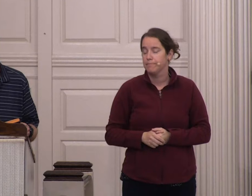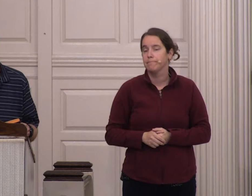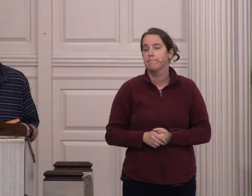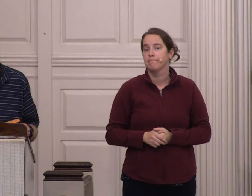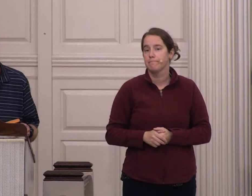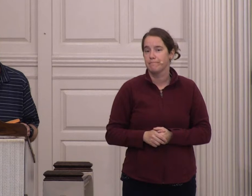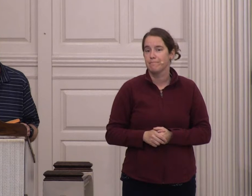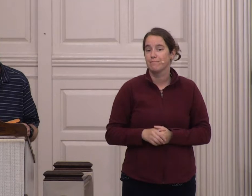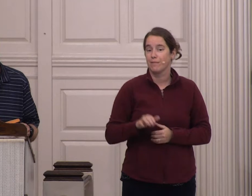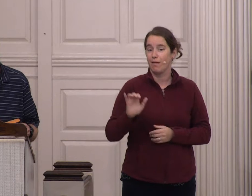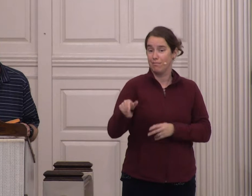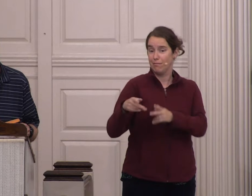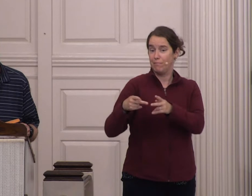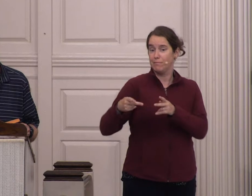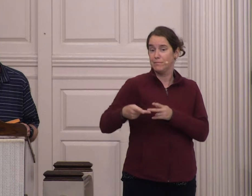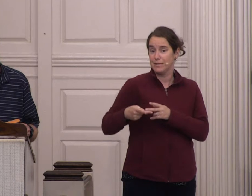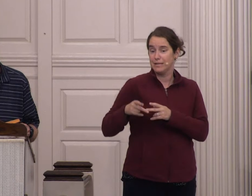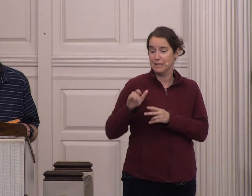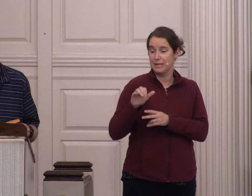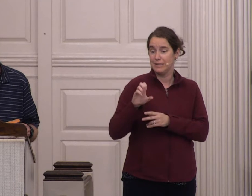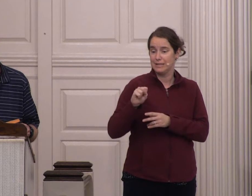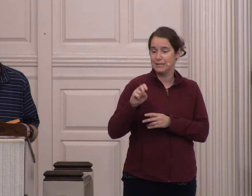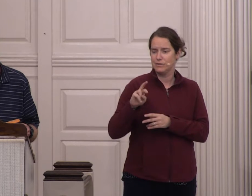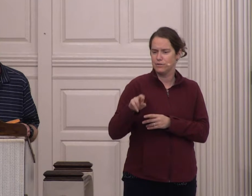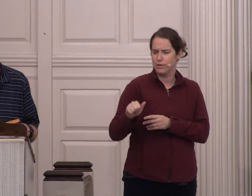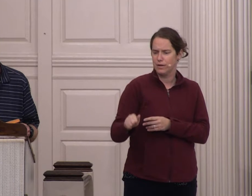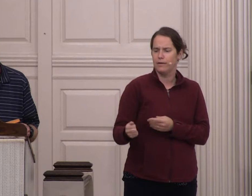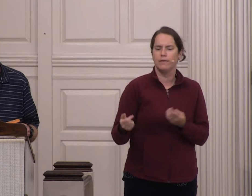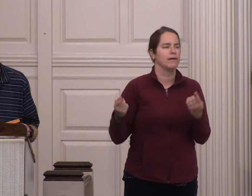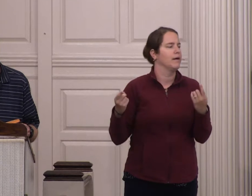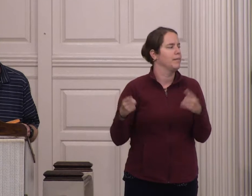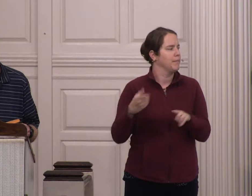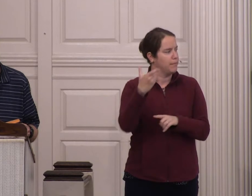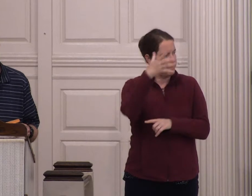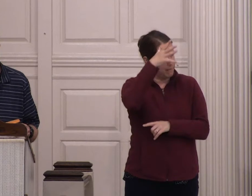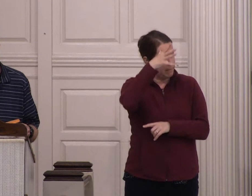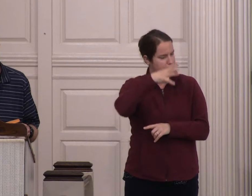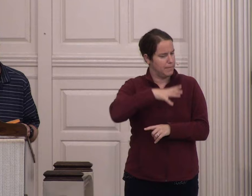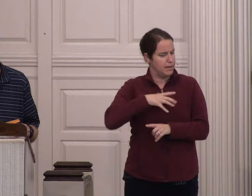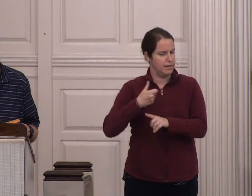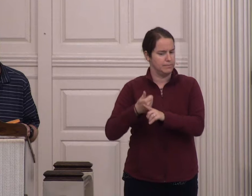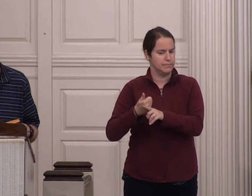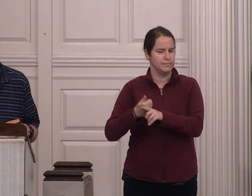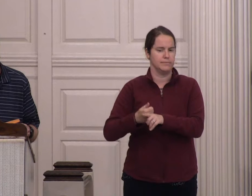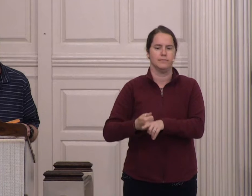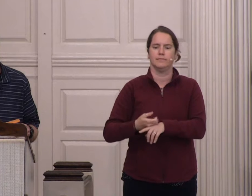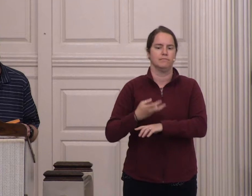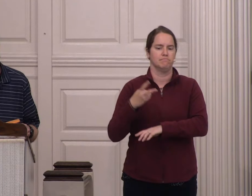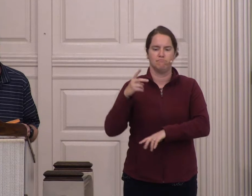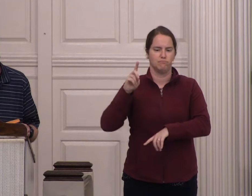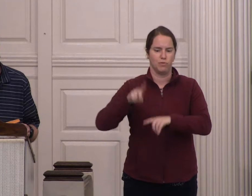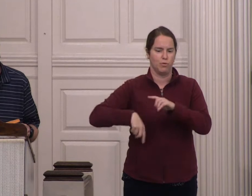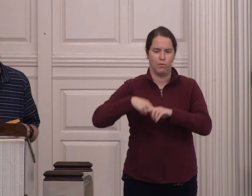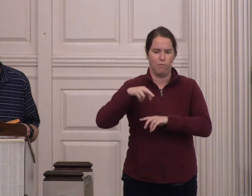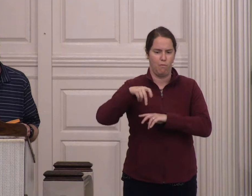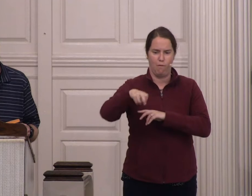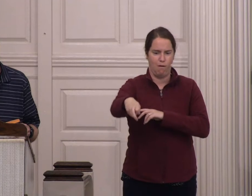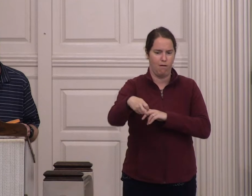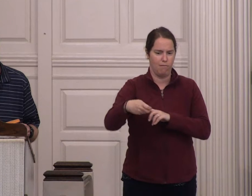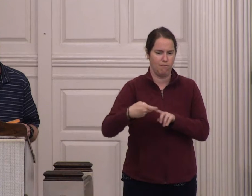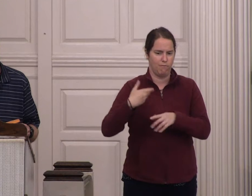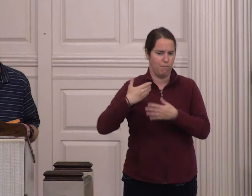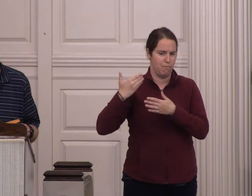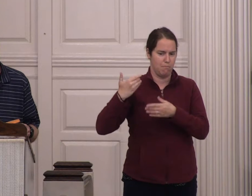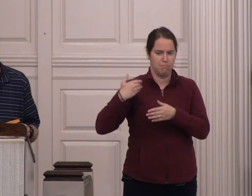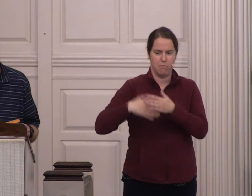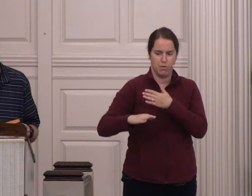At Lystra, there was a crippled man, lame from birth, who had never walked. He listened